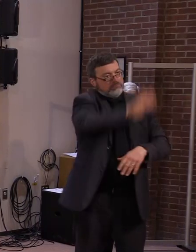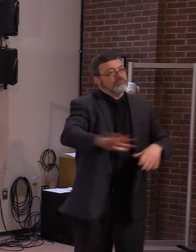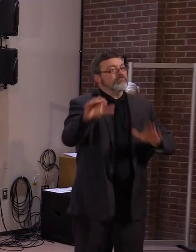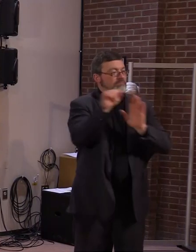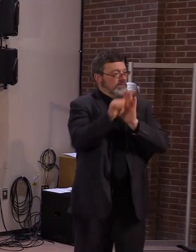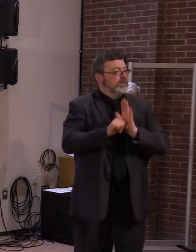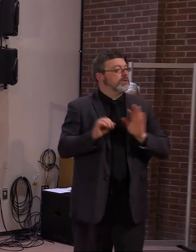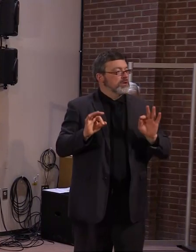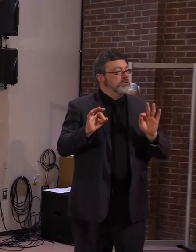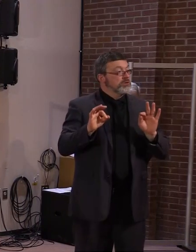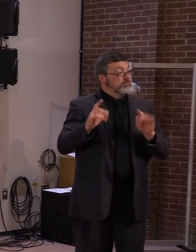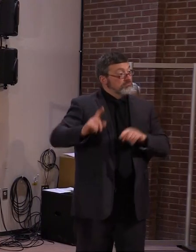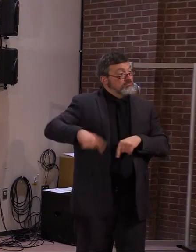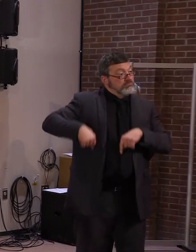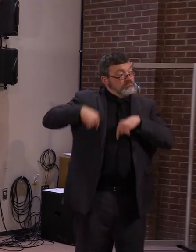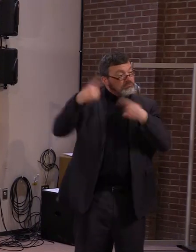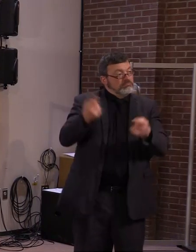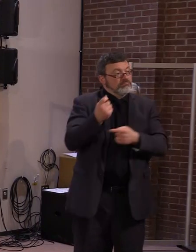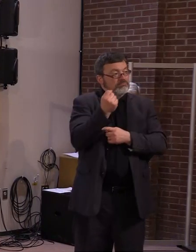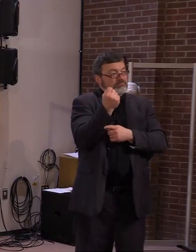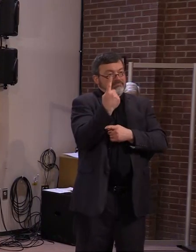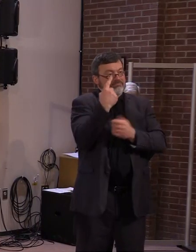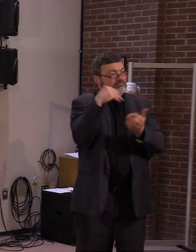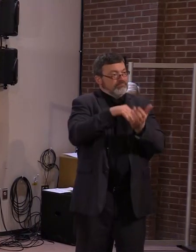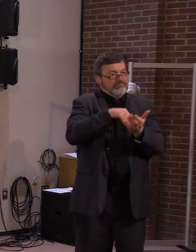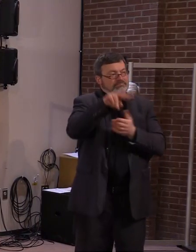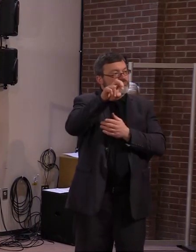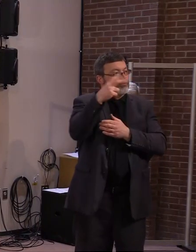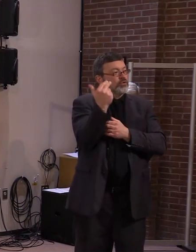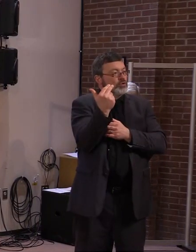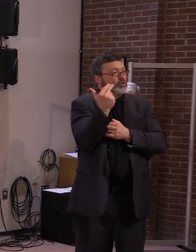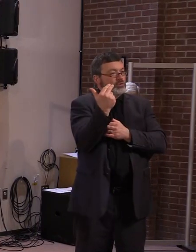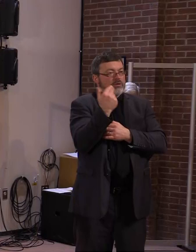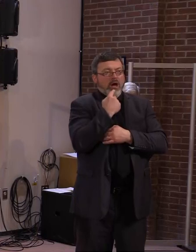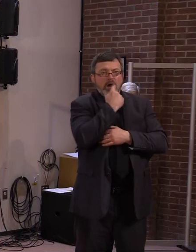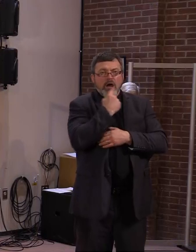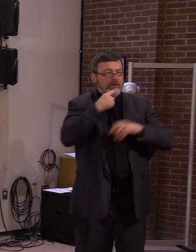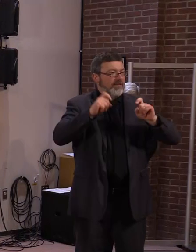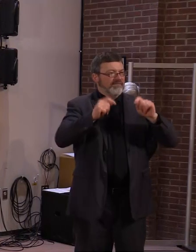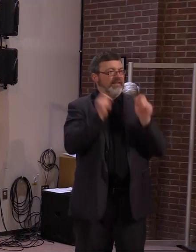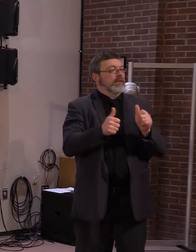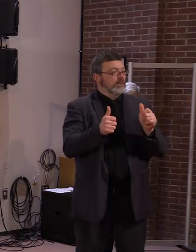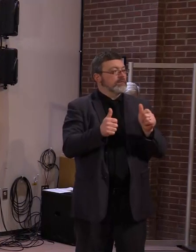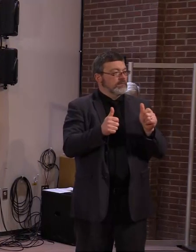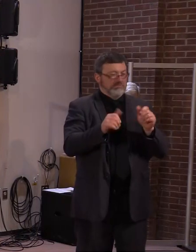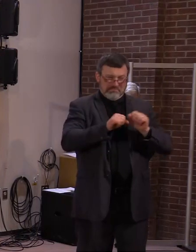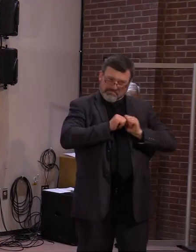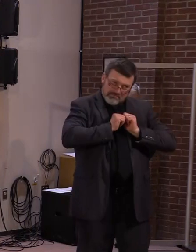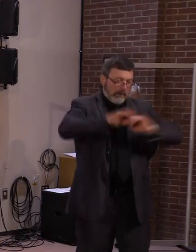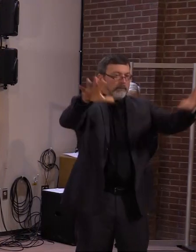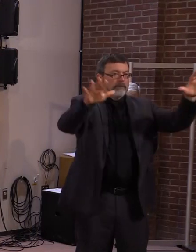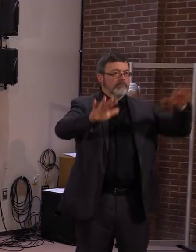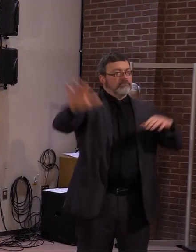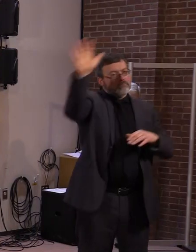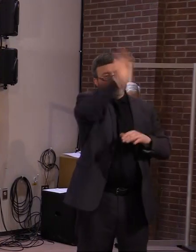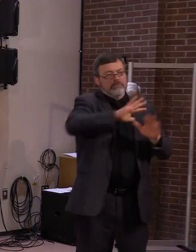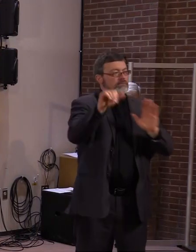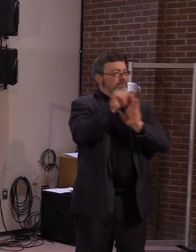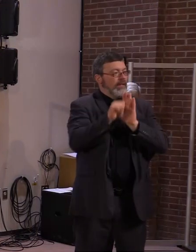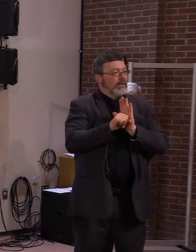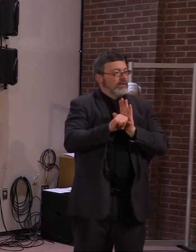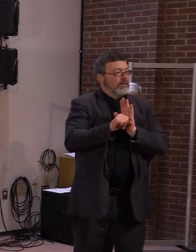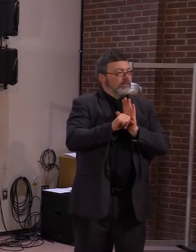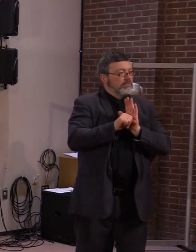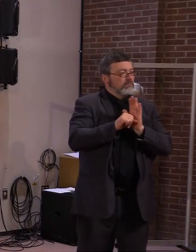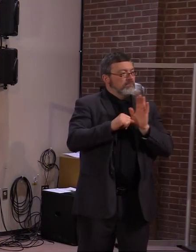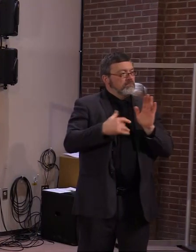had 11,213 antigen tests performed under Test to Stay, which translates into saving approximately